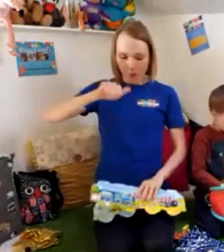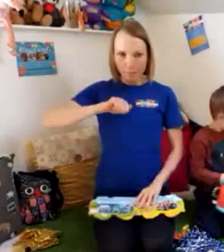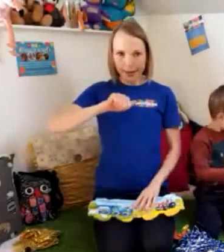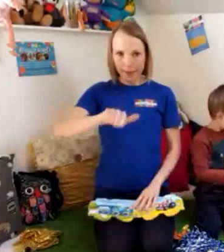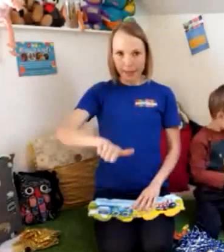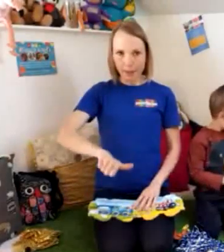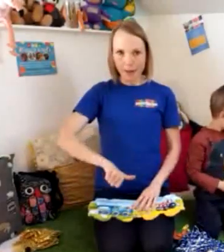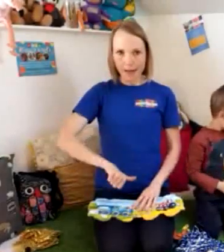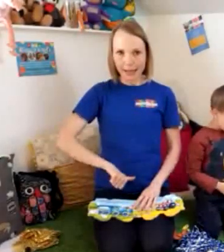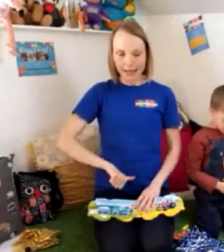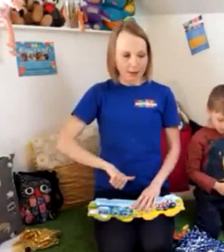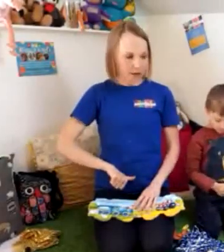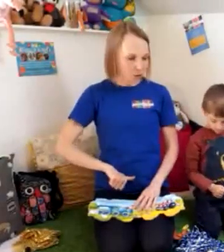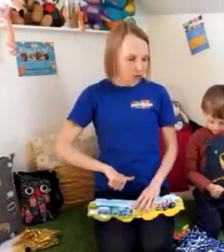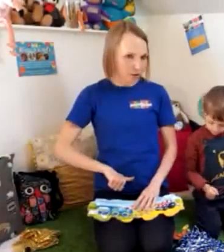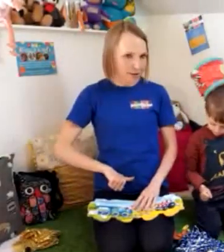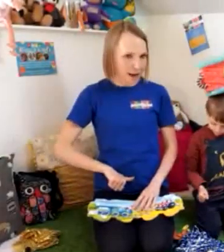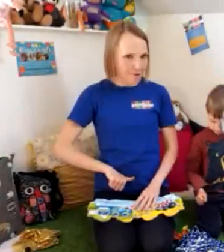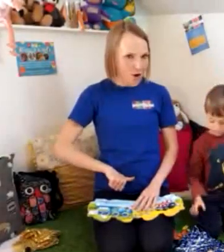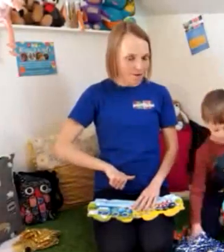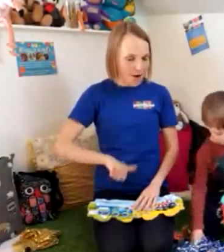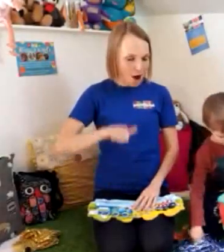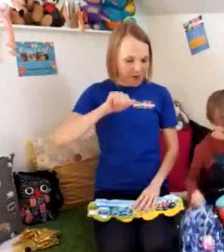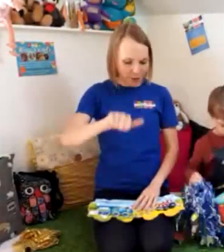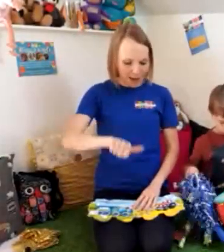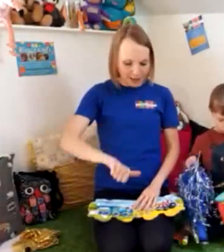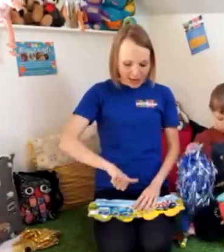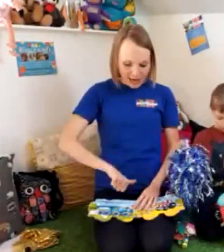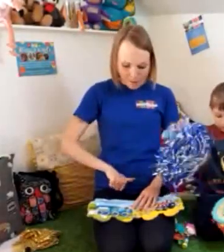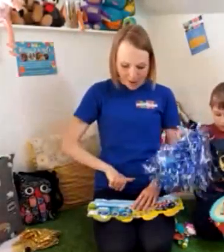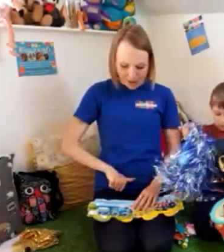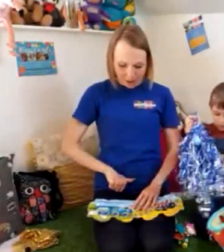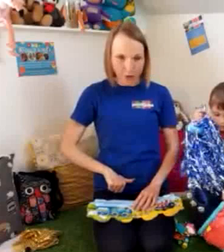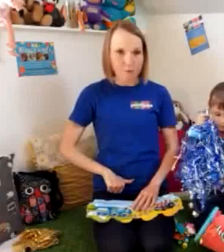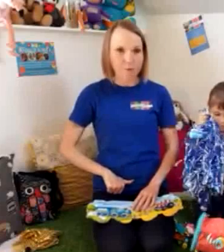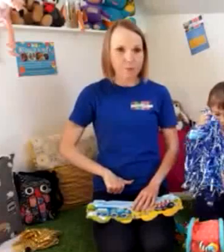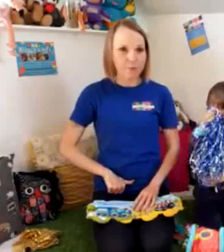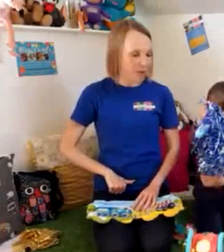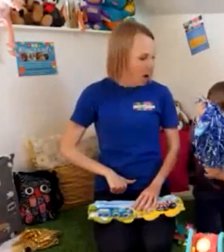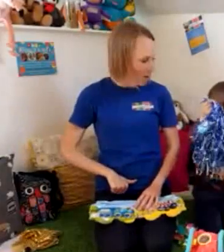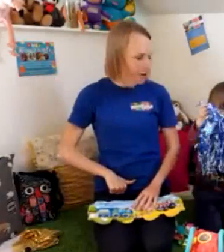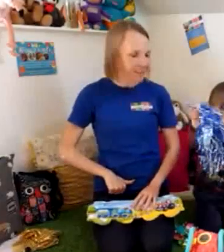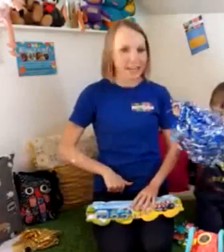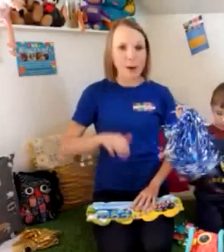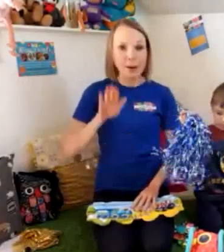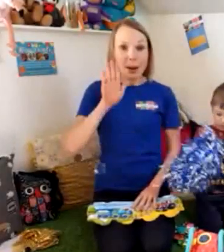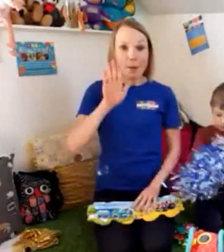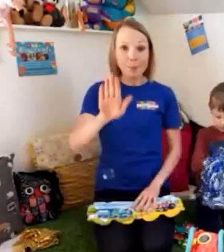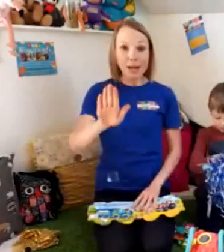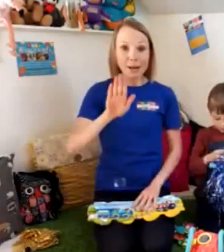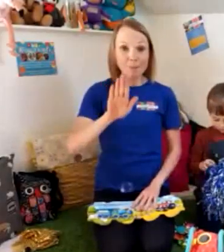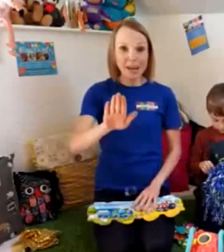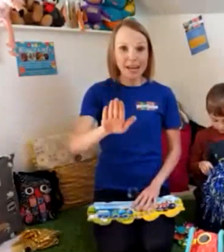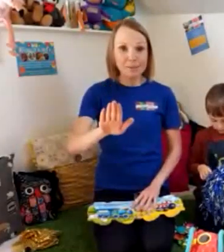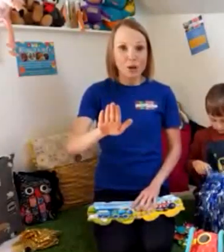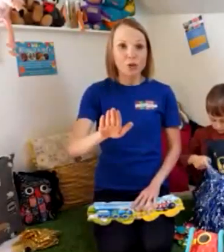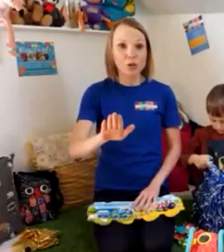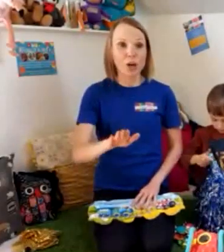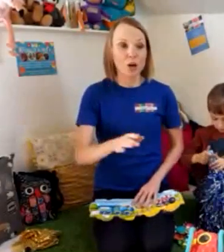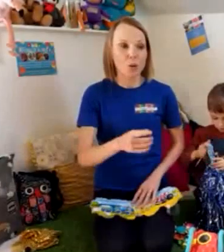make a big belly. That's also the sign for our farmer as well. He went past the farmyard and he went beep, beep, to